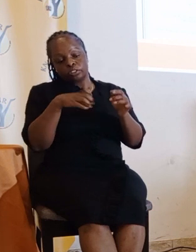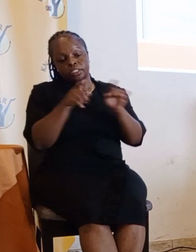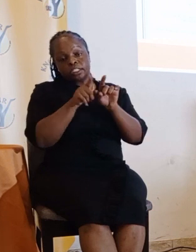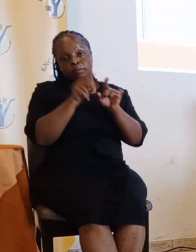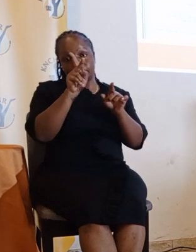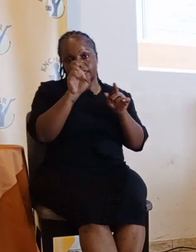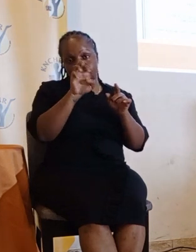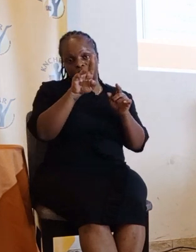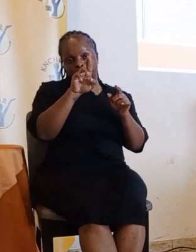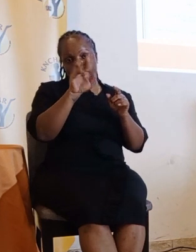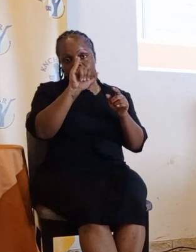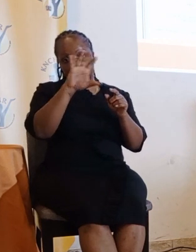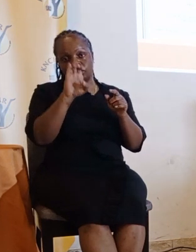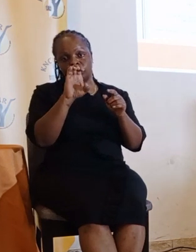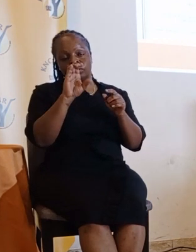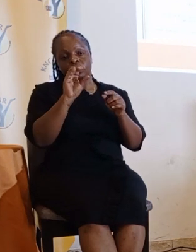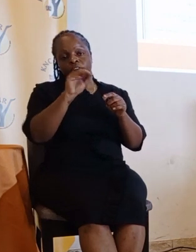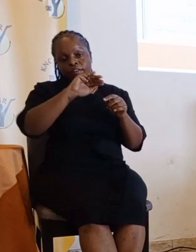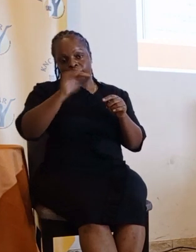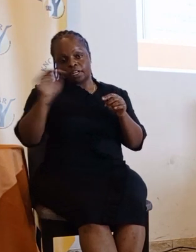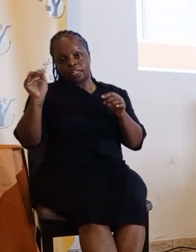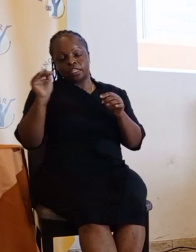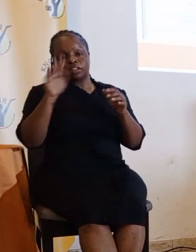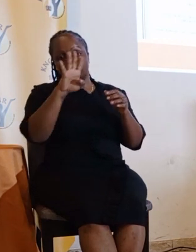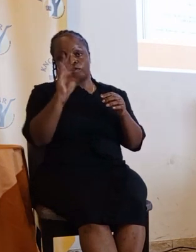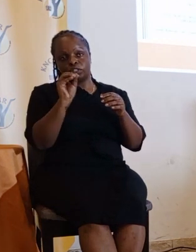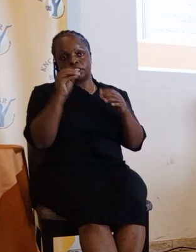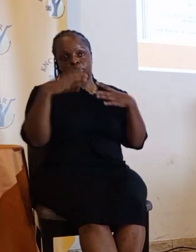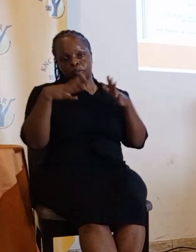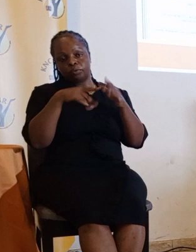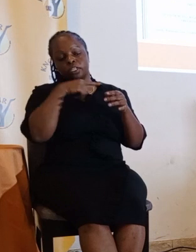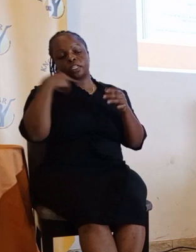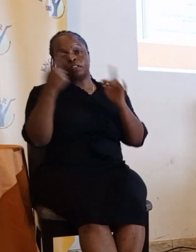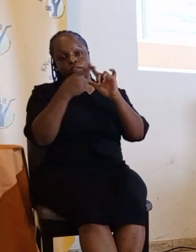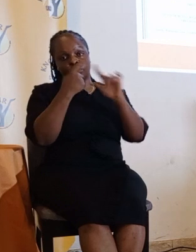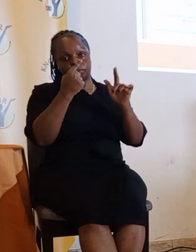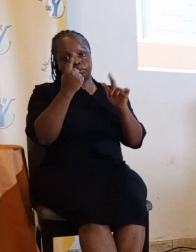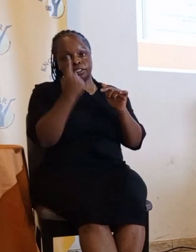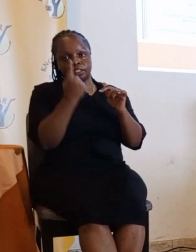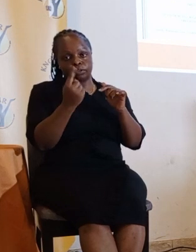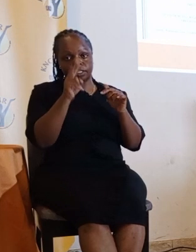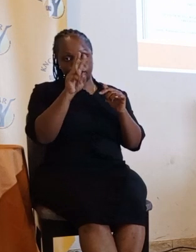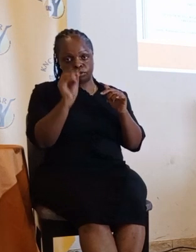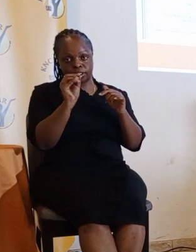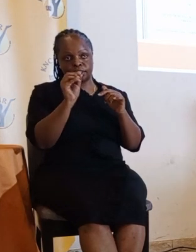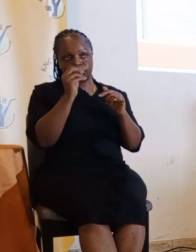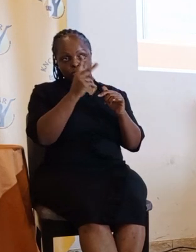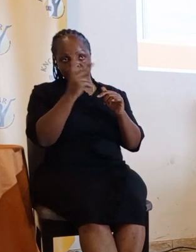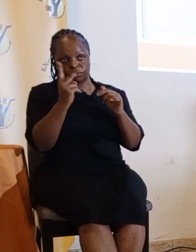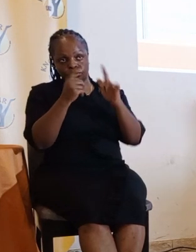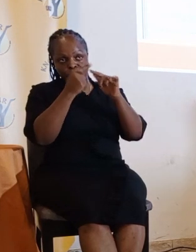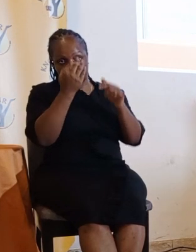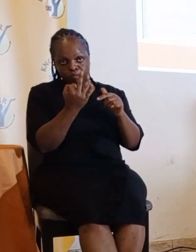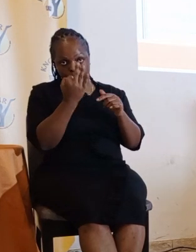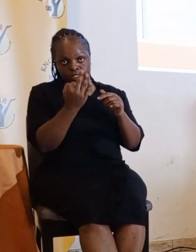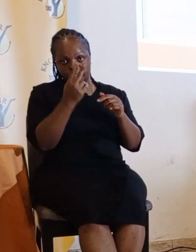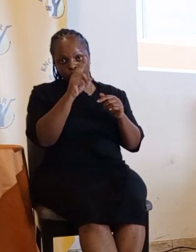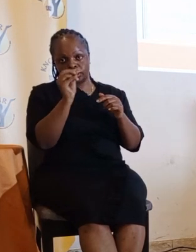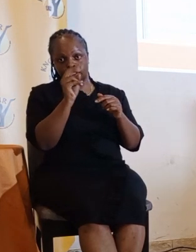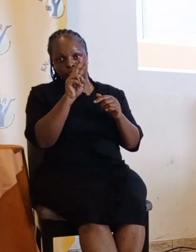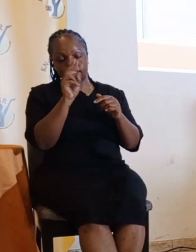alone, at least 40 people were alleged to have been killed from January 2022 to March 2023.